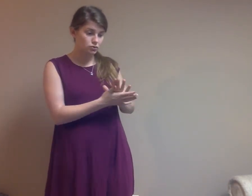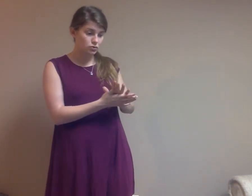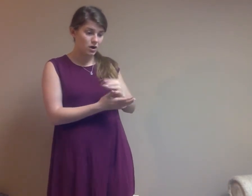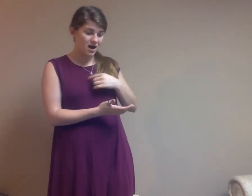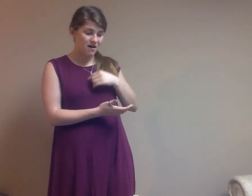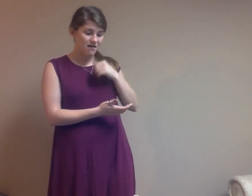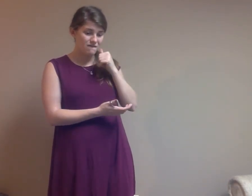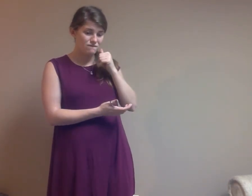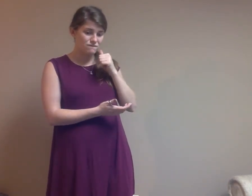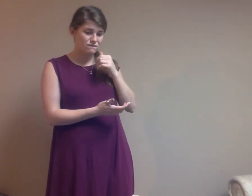Yeah.